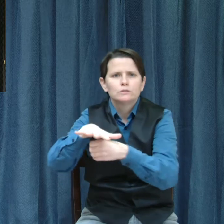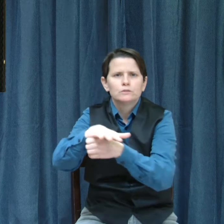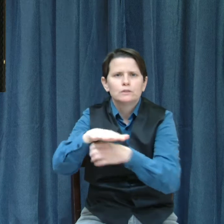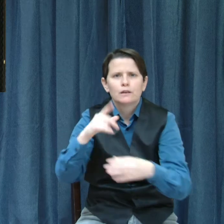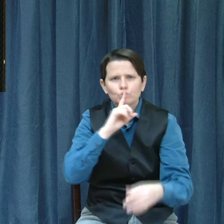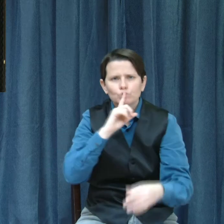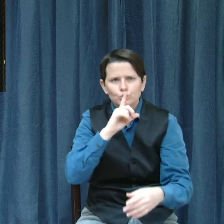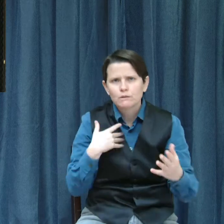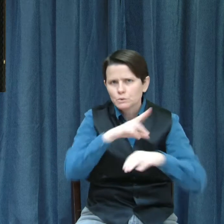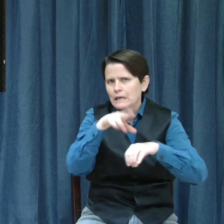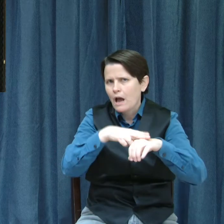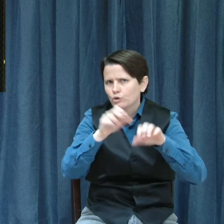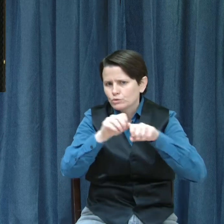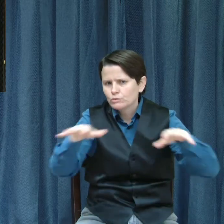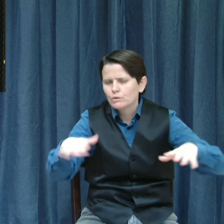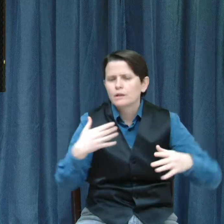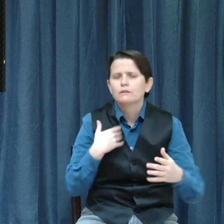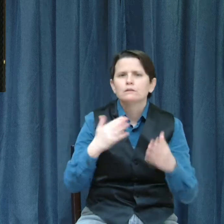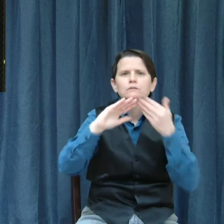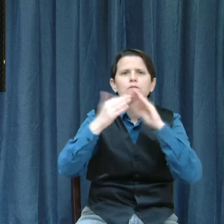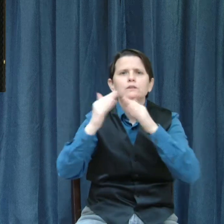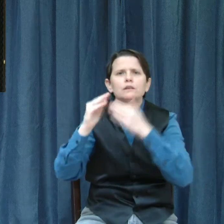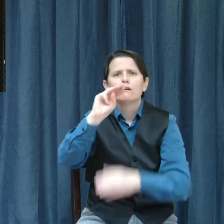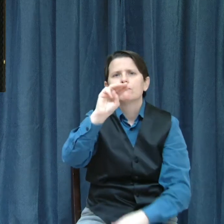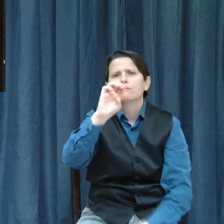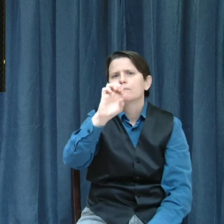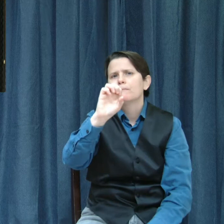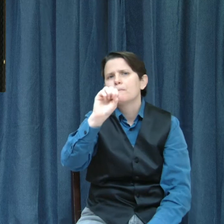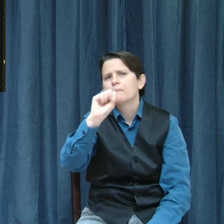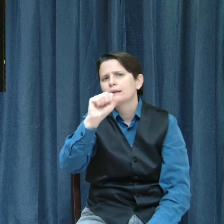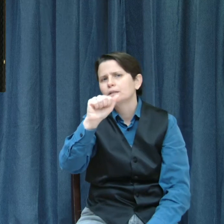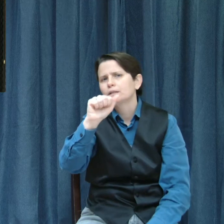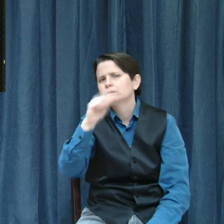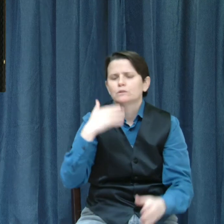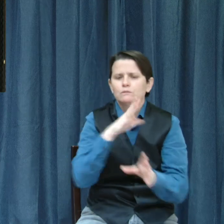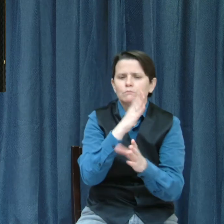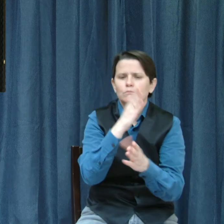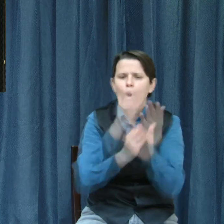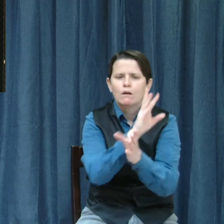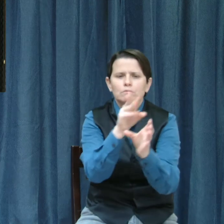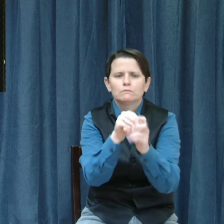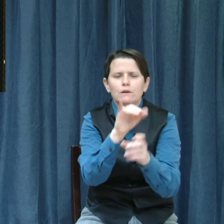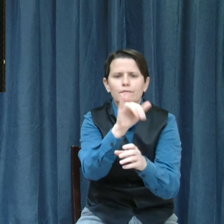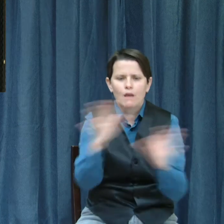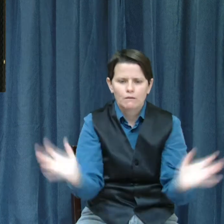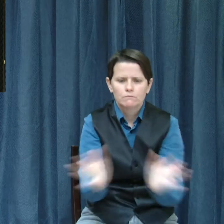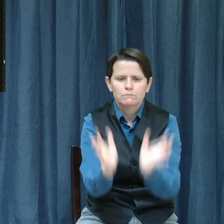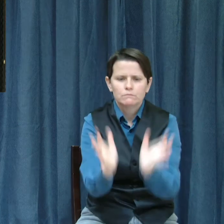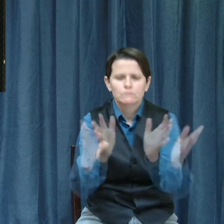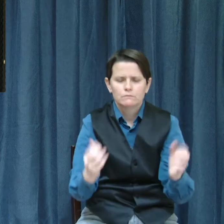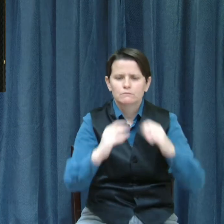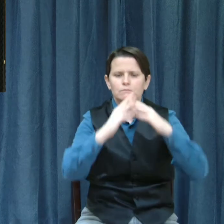nationwide. And the city of Mesa was really proactive in that and really was doing some amazing, beautiful, brilliant